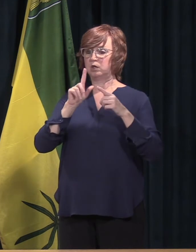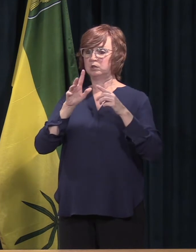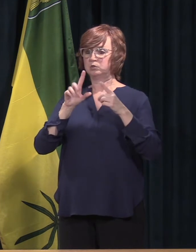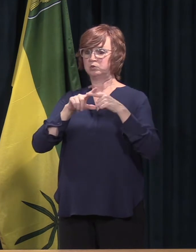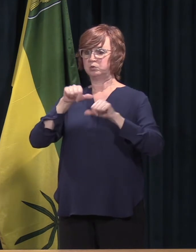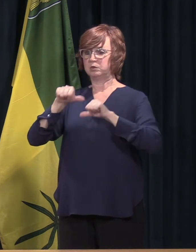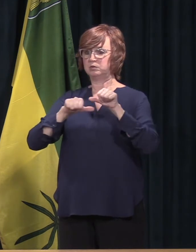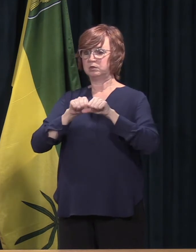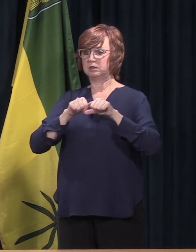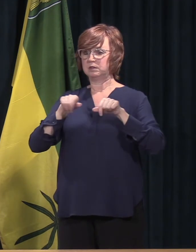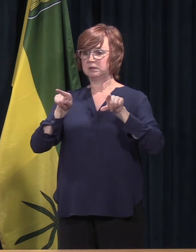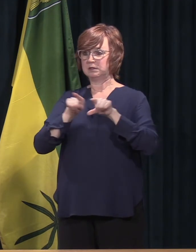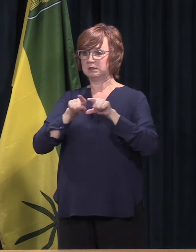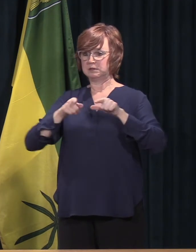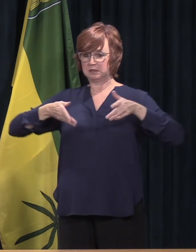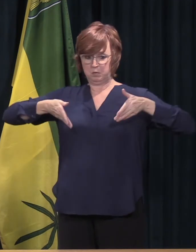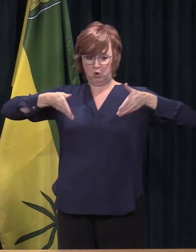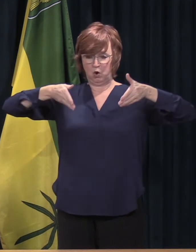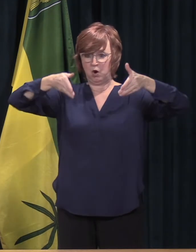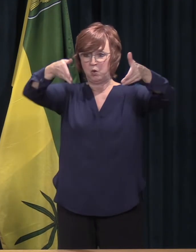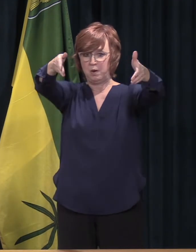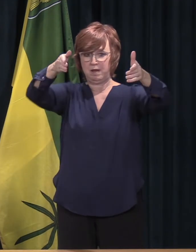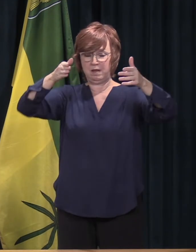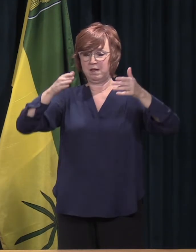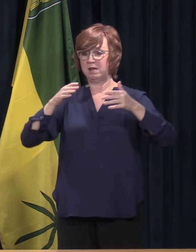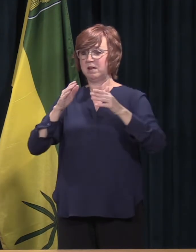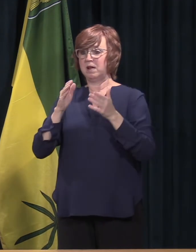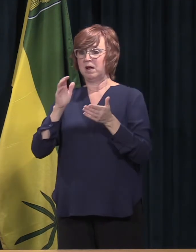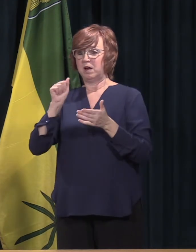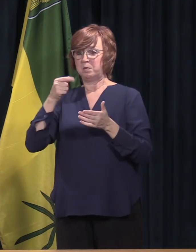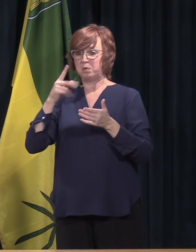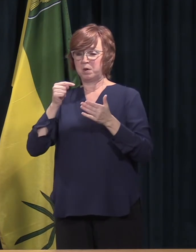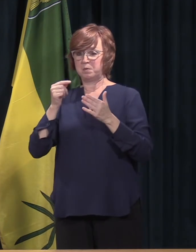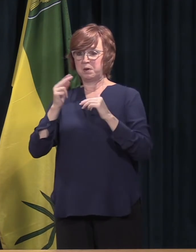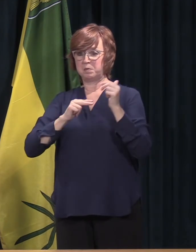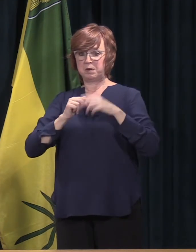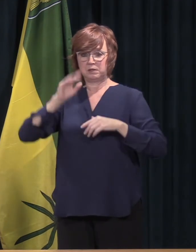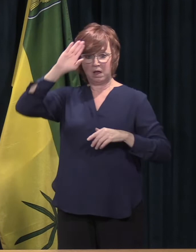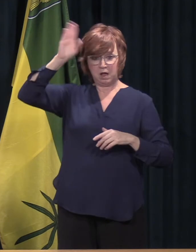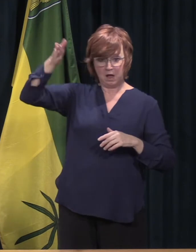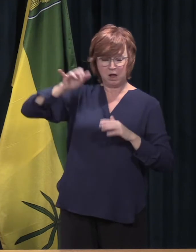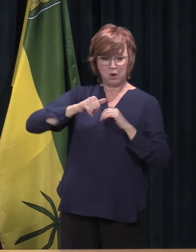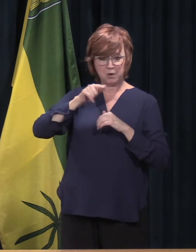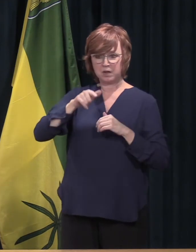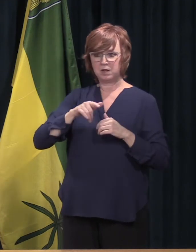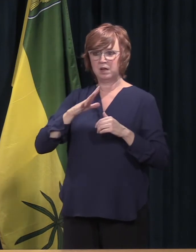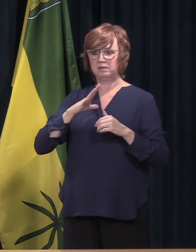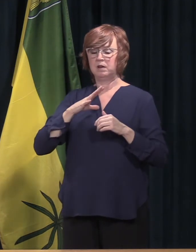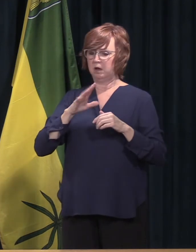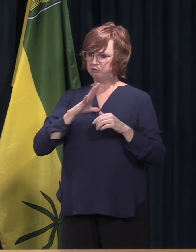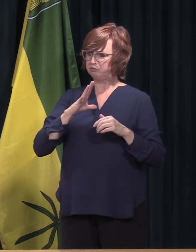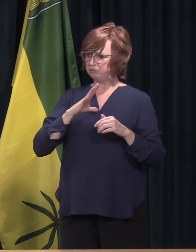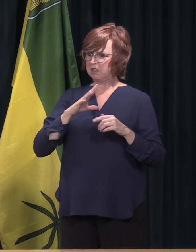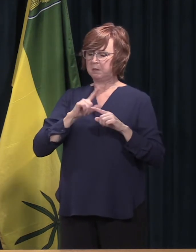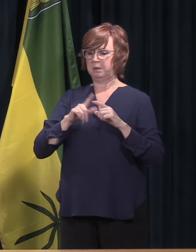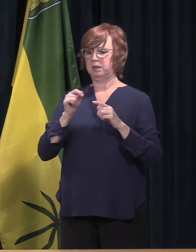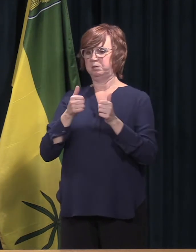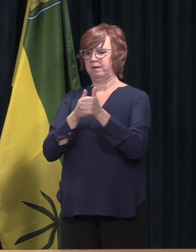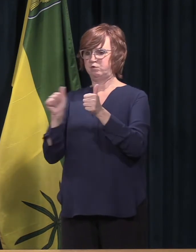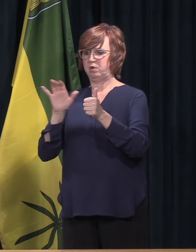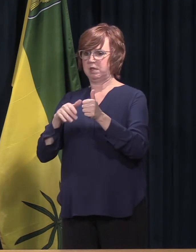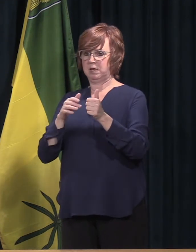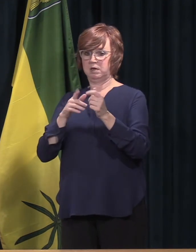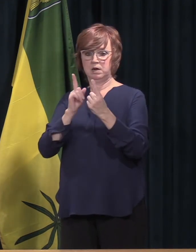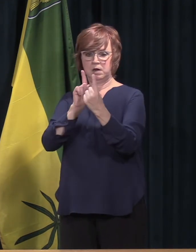stairwells and hallways. It's just natural, you've seen someone after a long time. And, that's just something you need to just avoid. And obviously, some